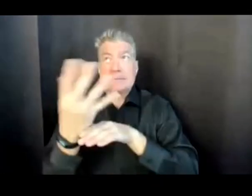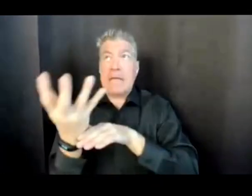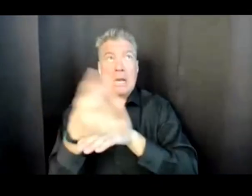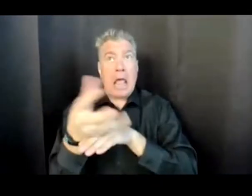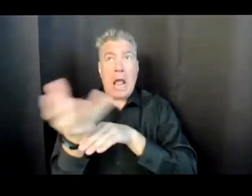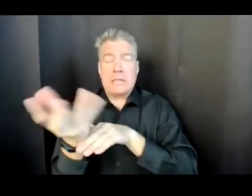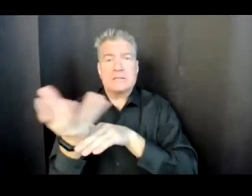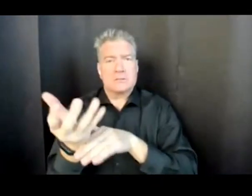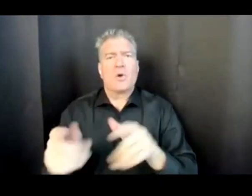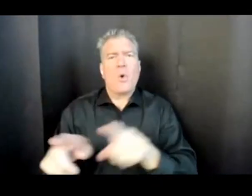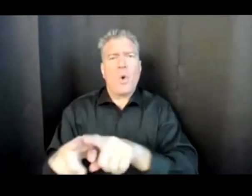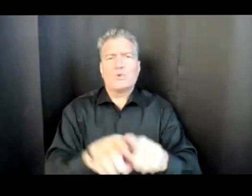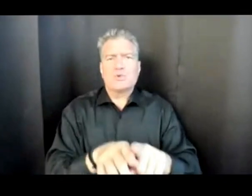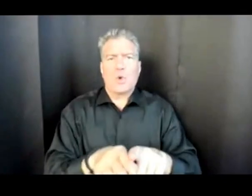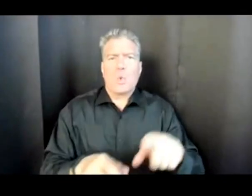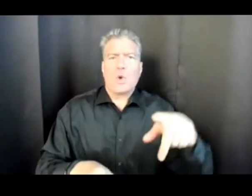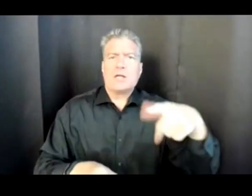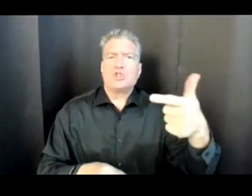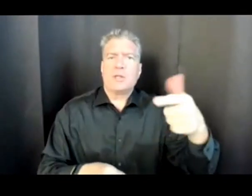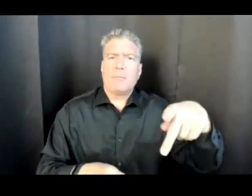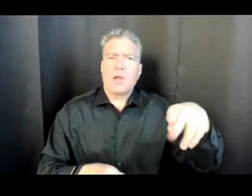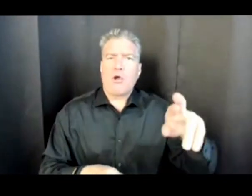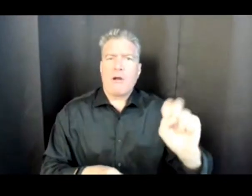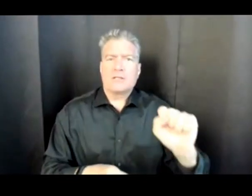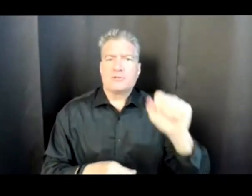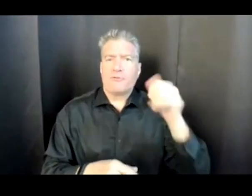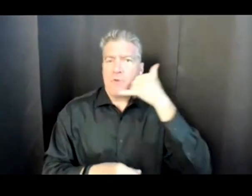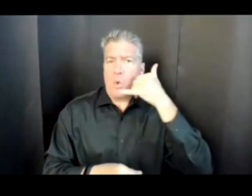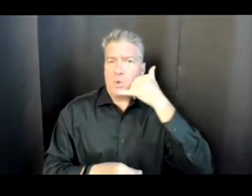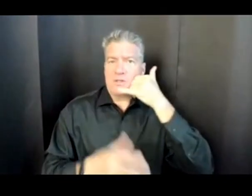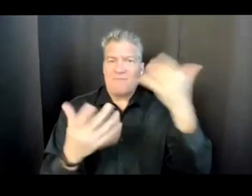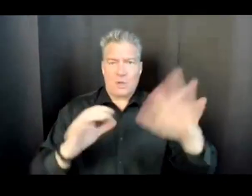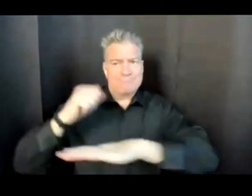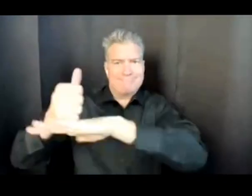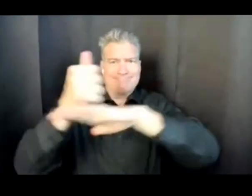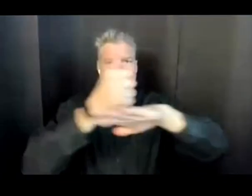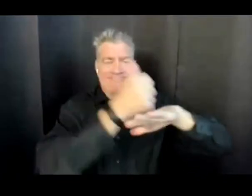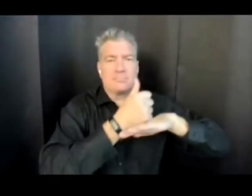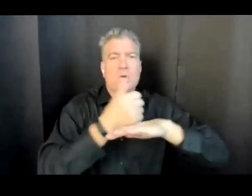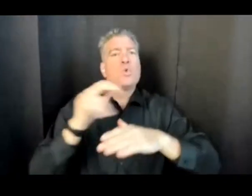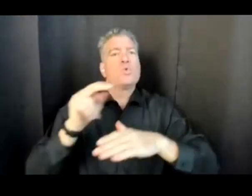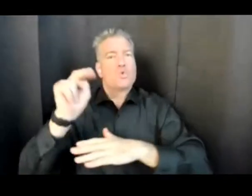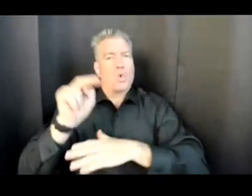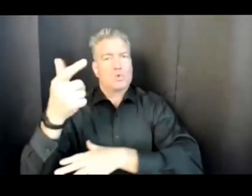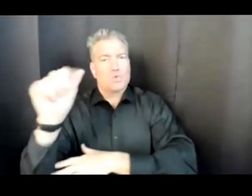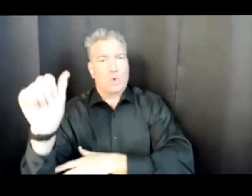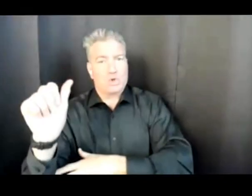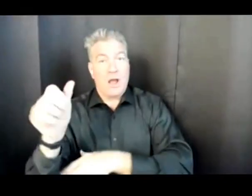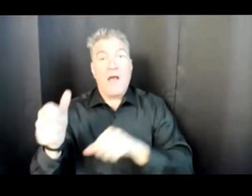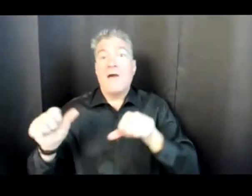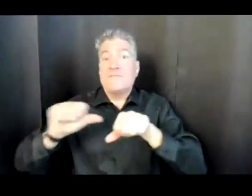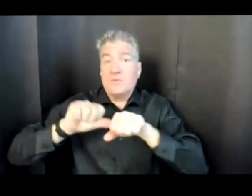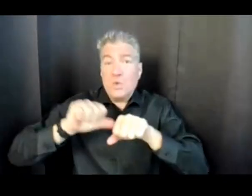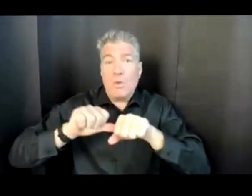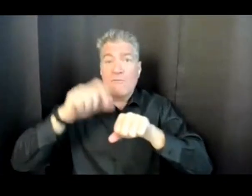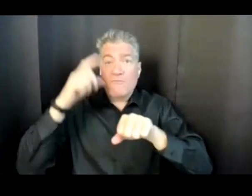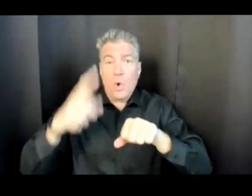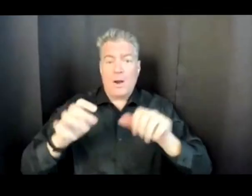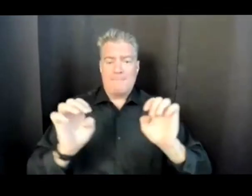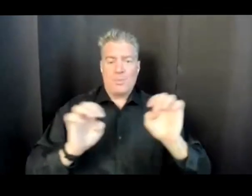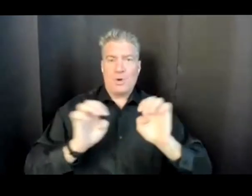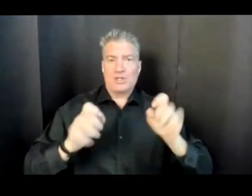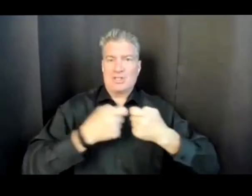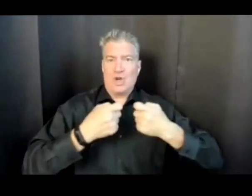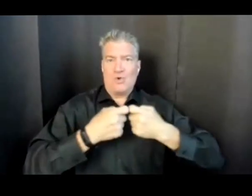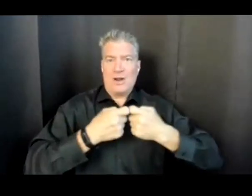GSP's aviation unit to counties in northern Georgia. Fuel for generators are being delivered to 911 centers, which are experiencing